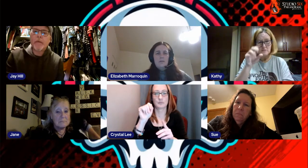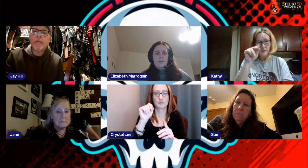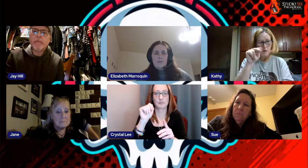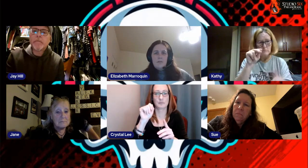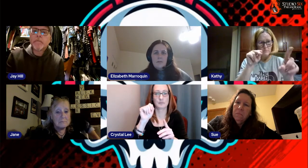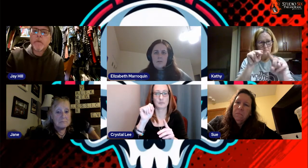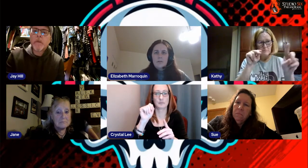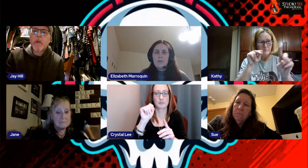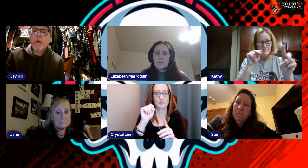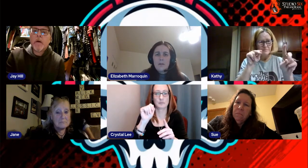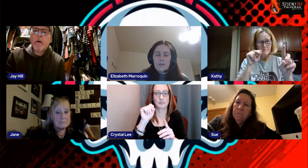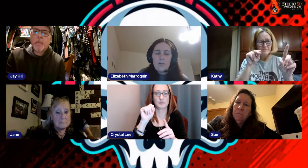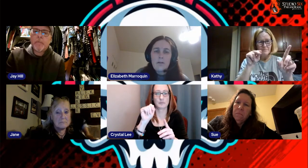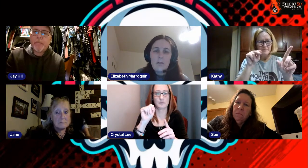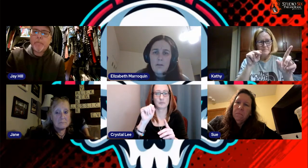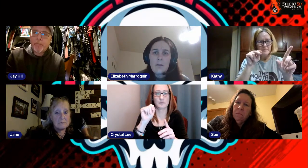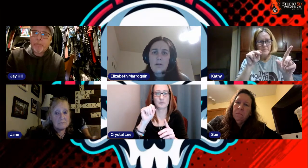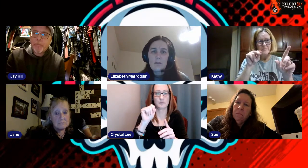ma'am.